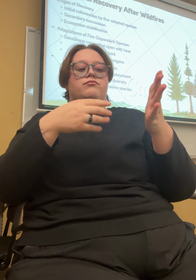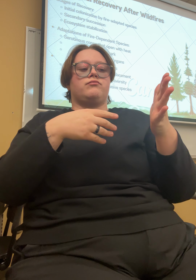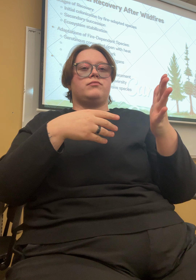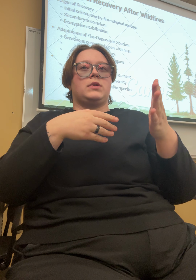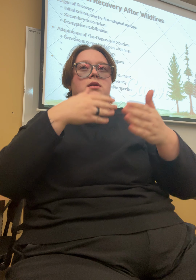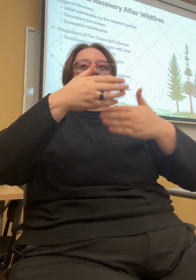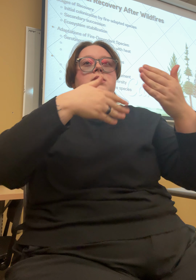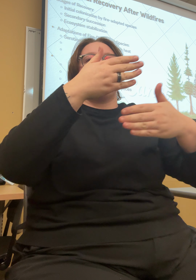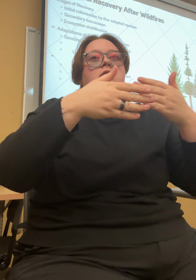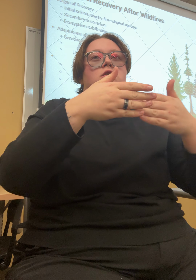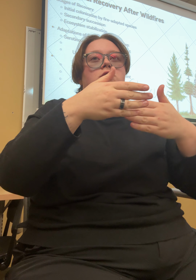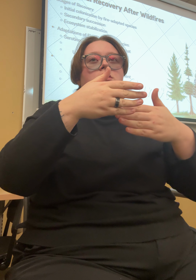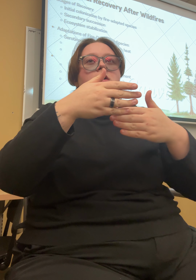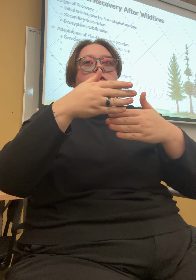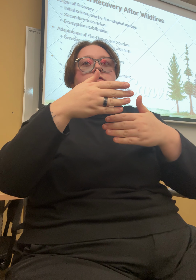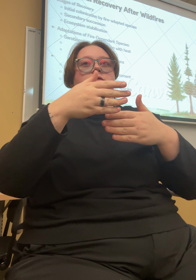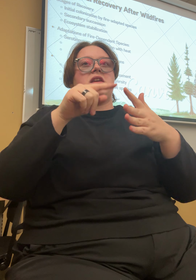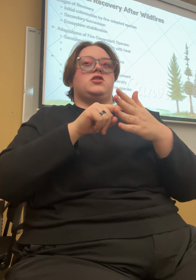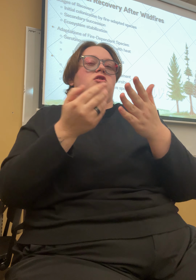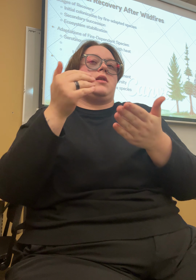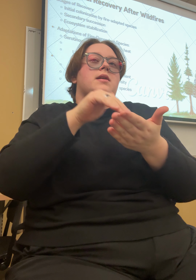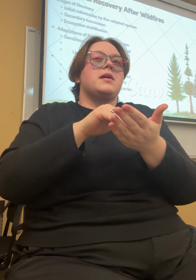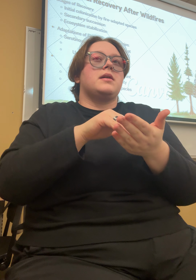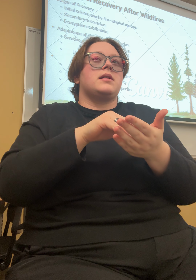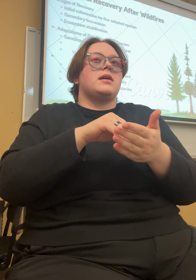colonization by fire-adapted species.